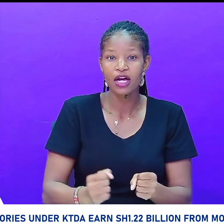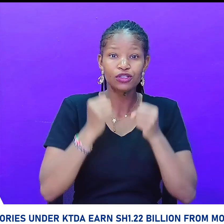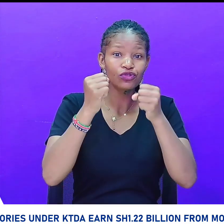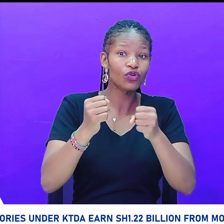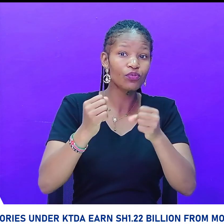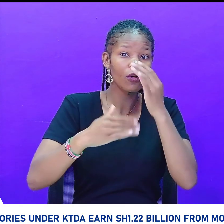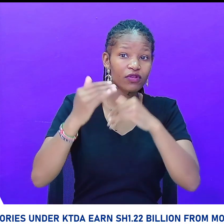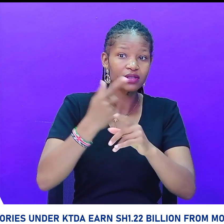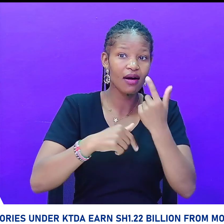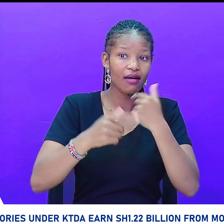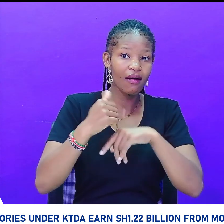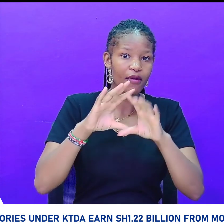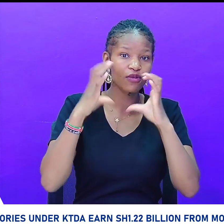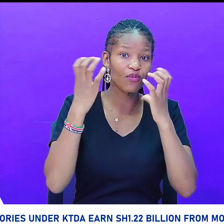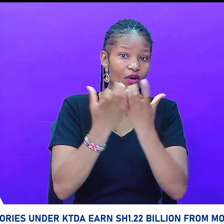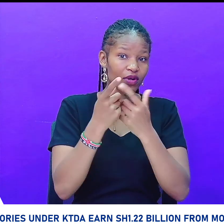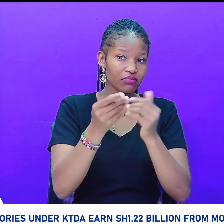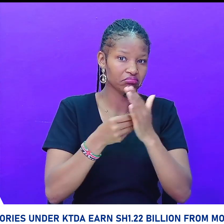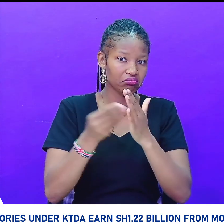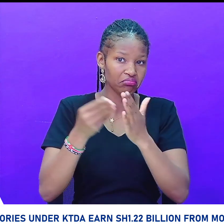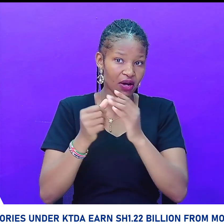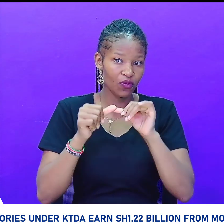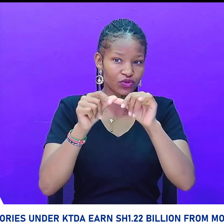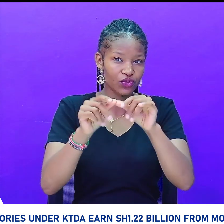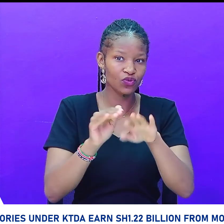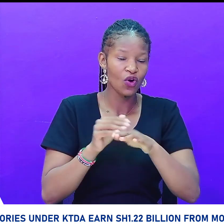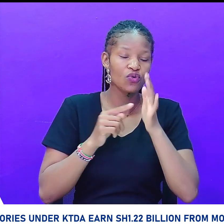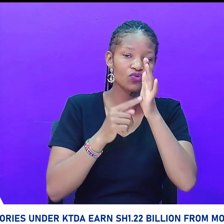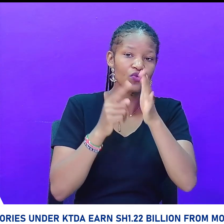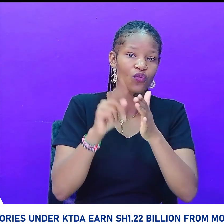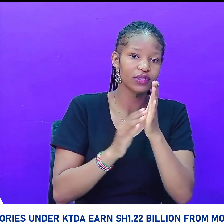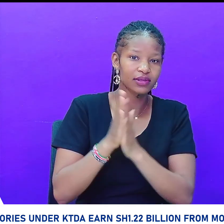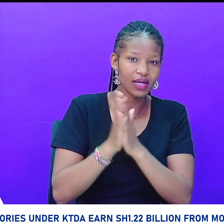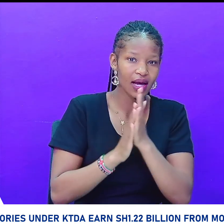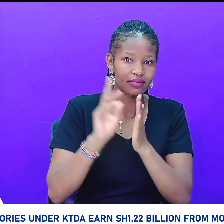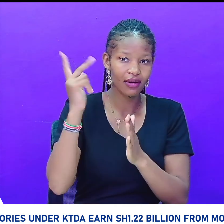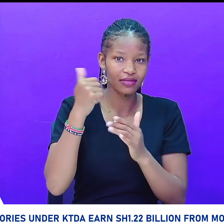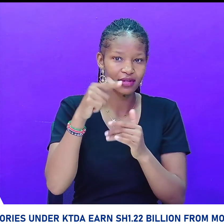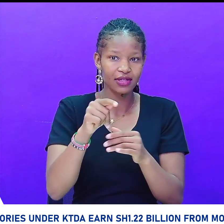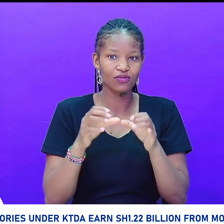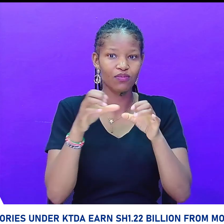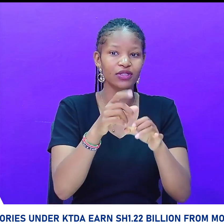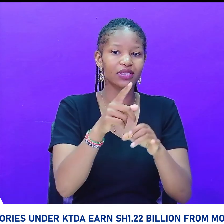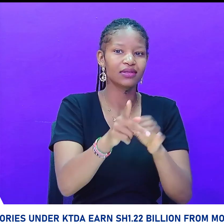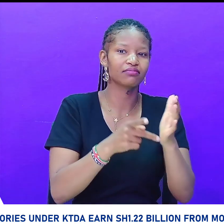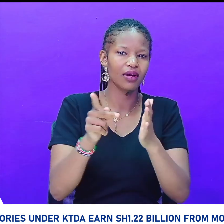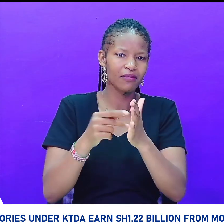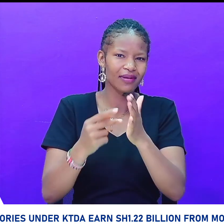The strong performance comes as global buyers continue to show interest in Kenya tea, pushing